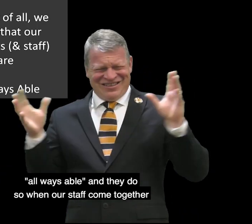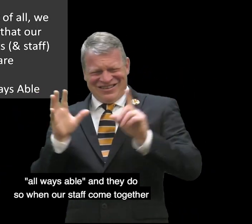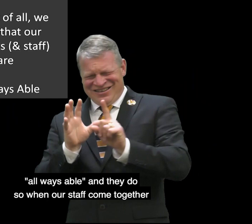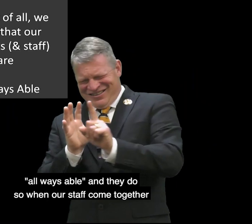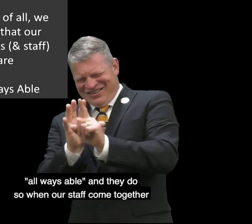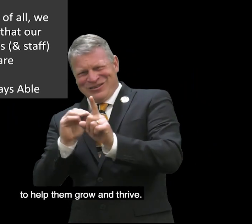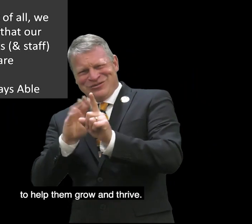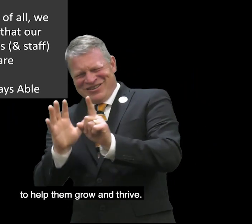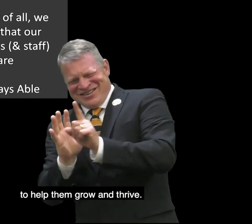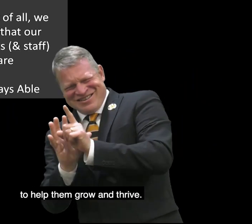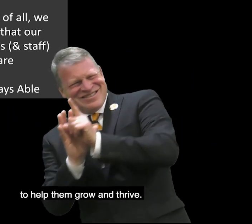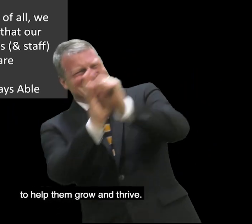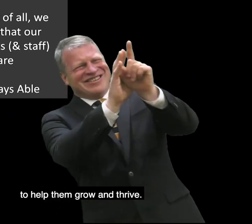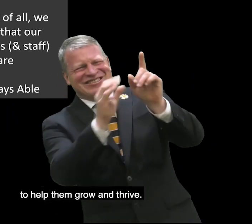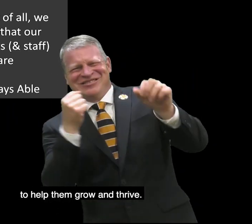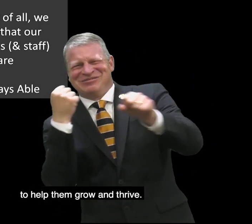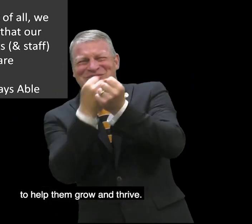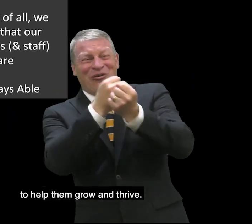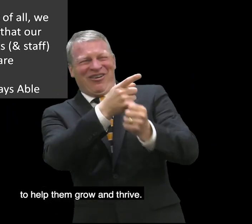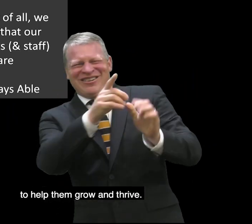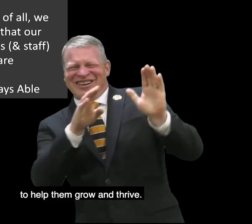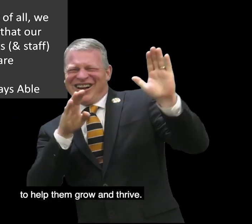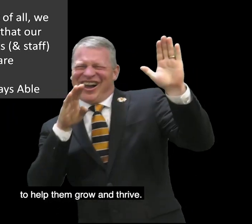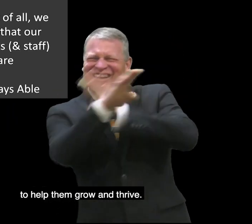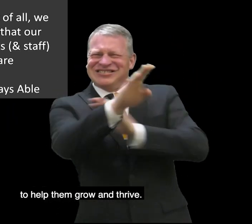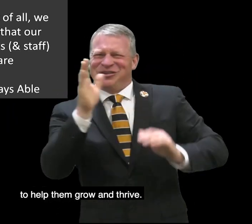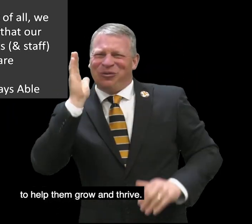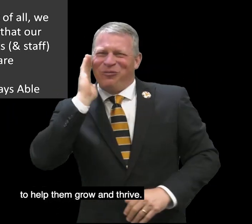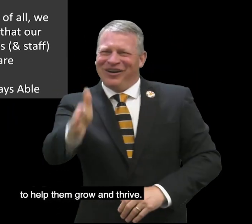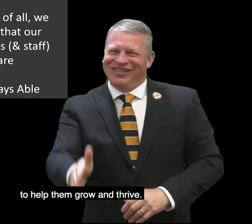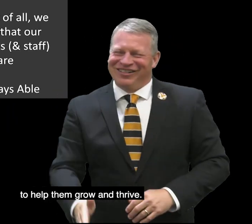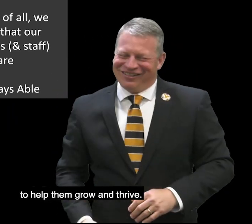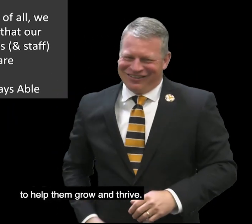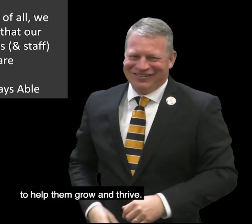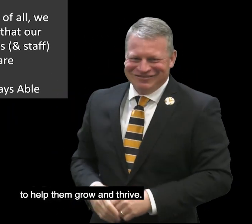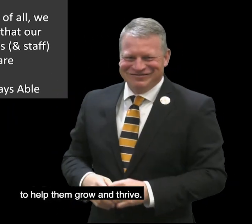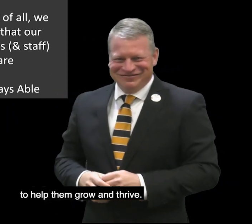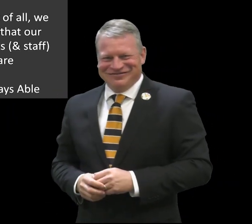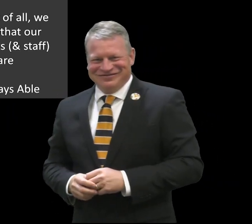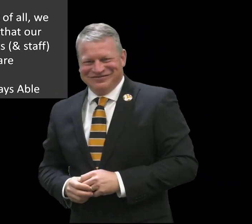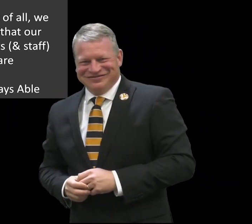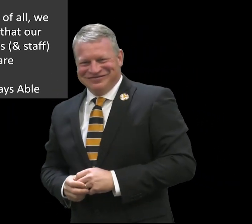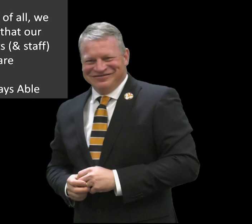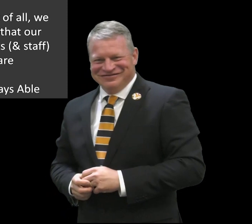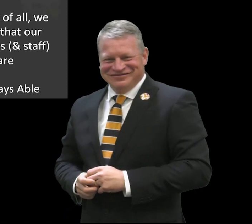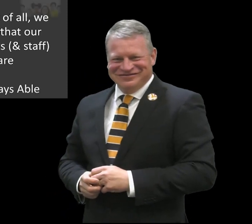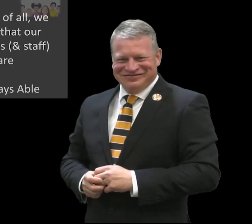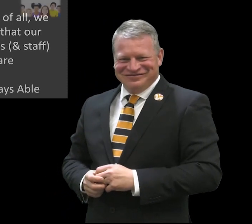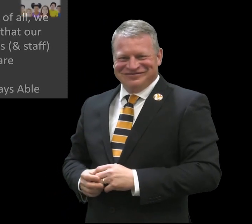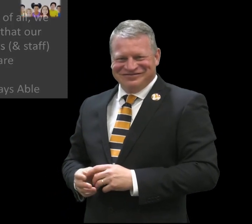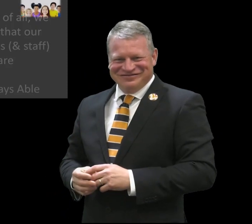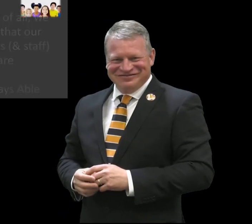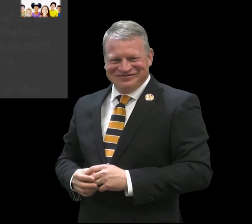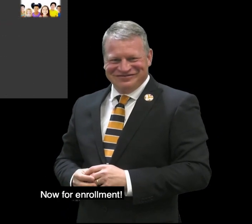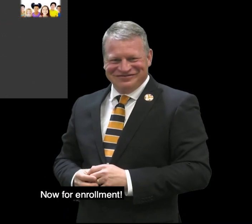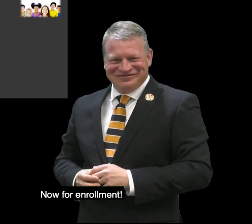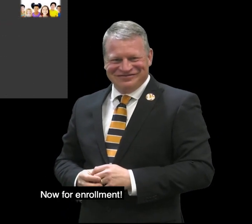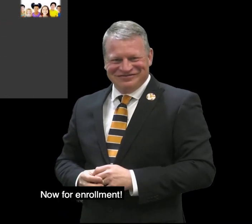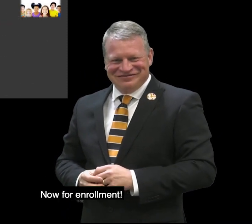do so when our staff come together to help them grow and thrive. Now for